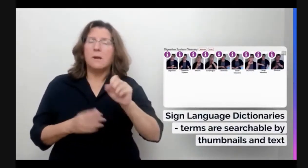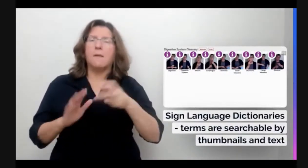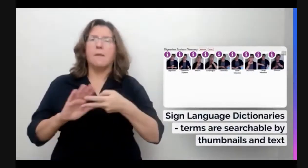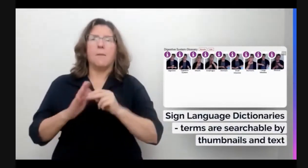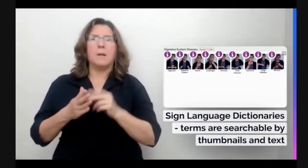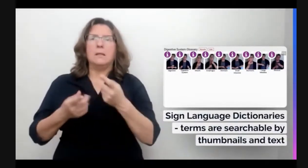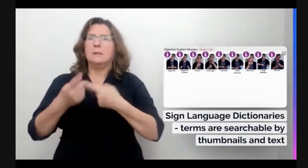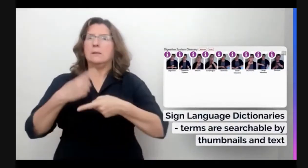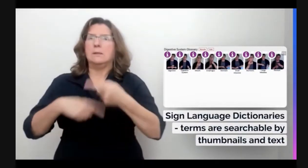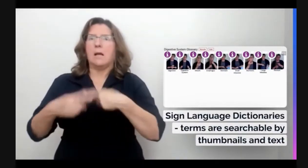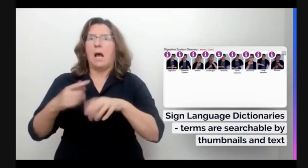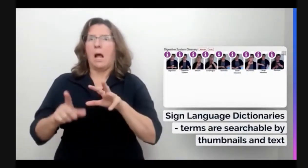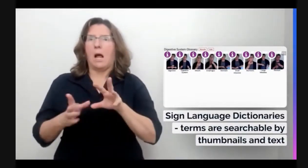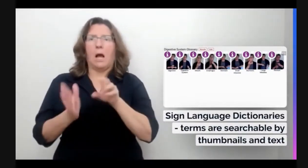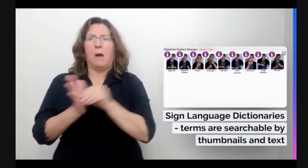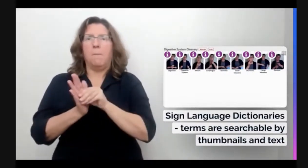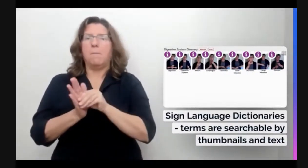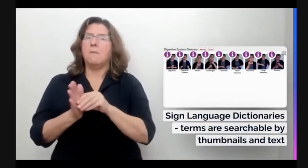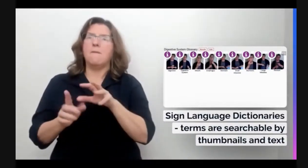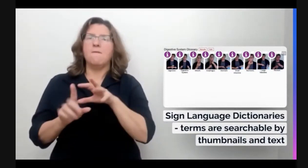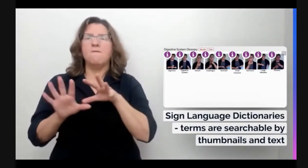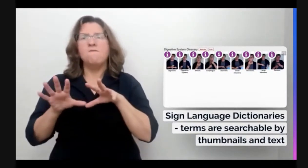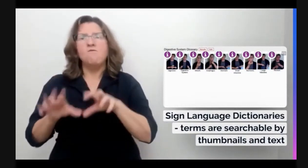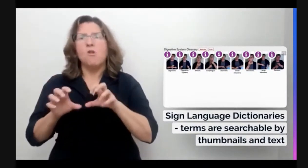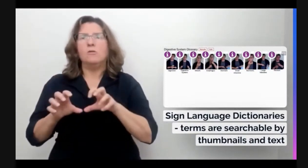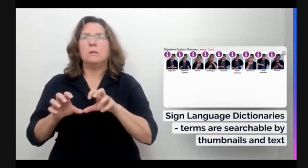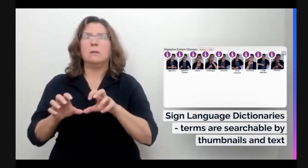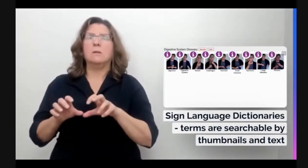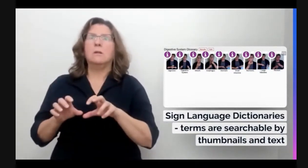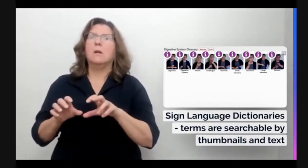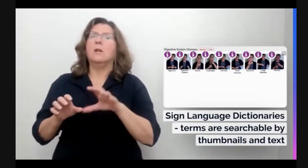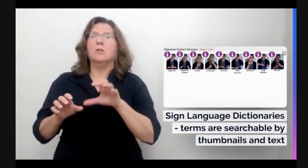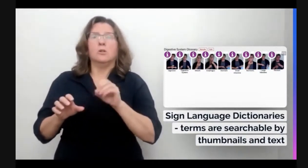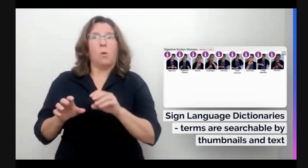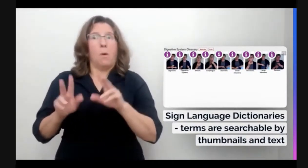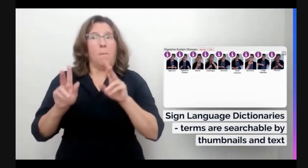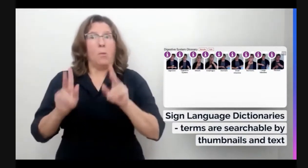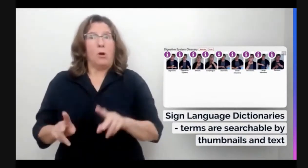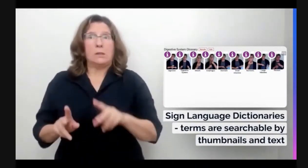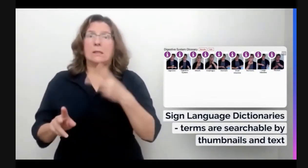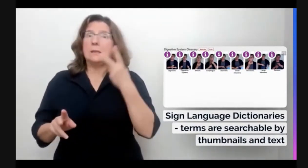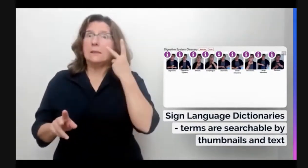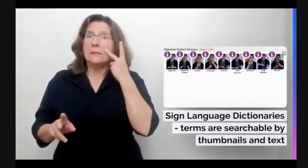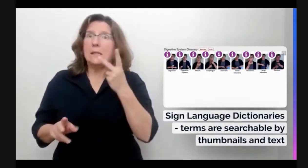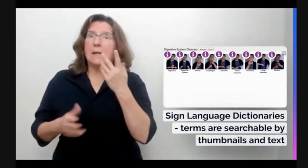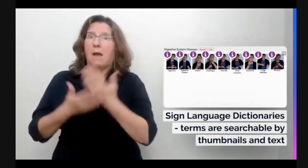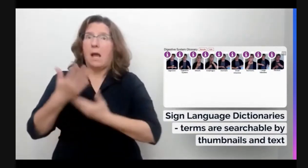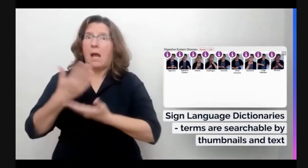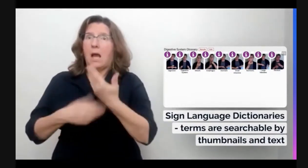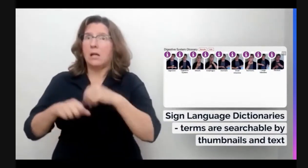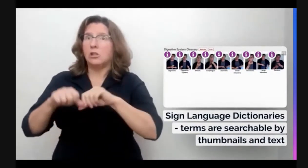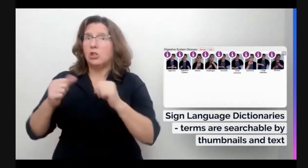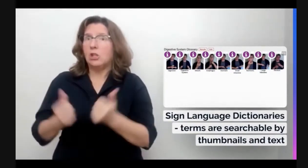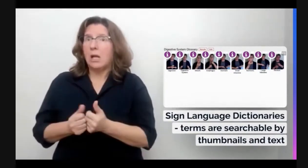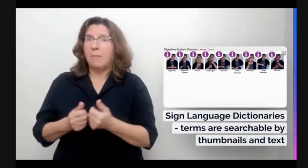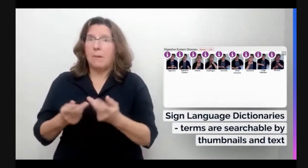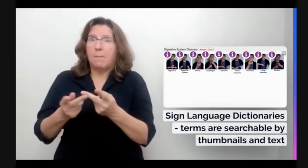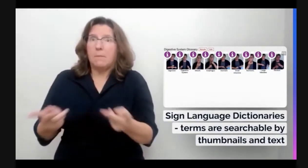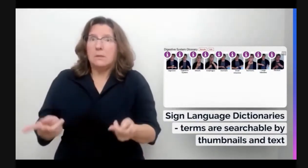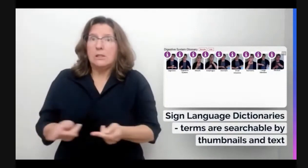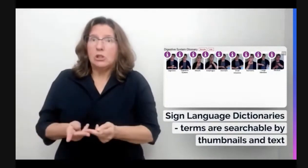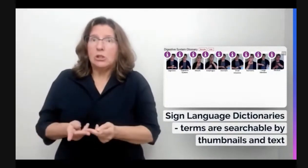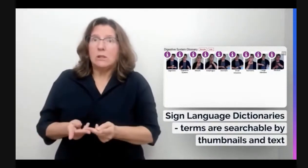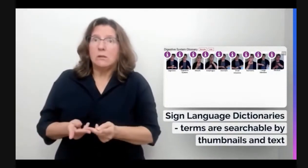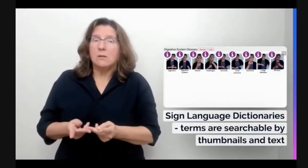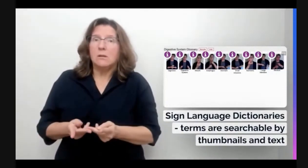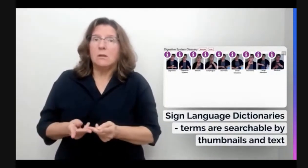thumbnails. The thumbnails will capture the essence of the sign in a photo, providing enough information about the hand shape and